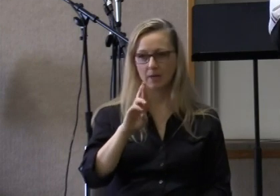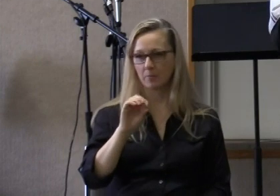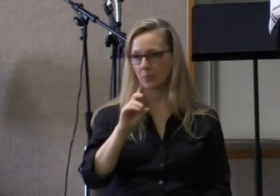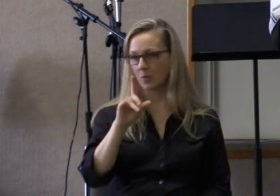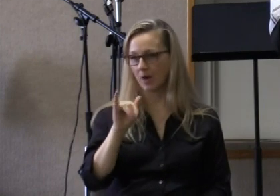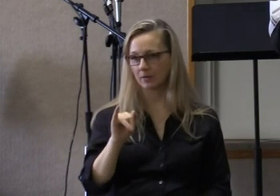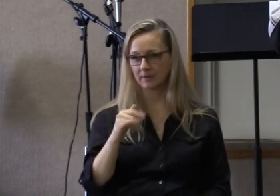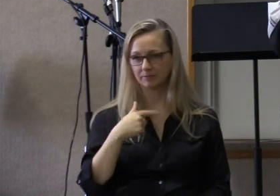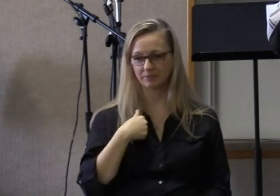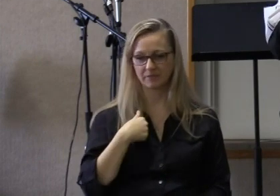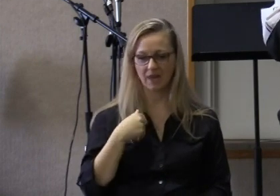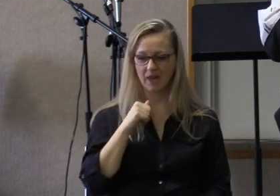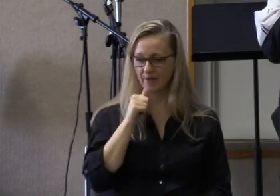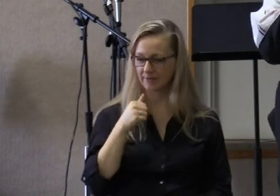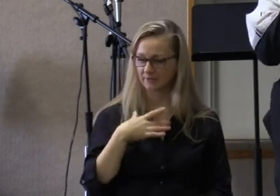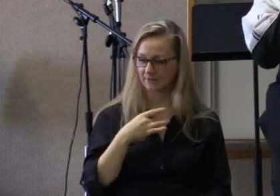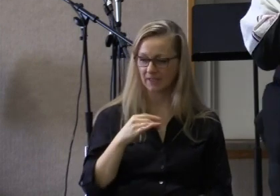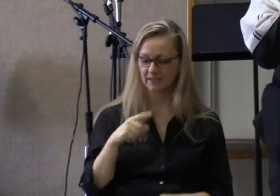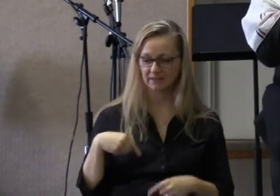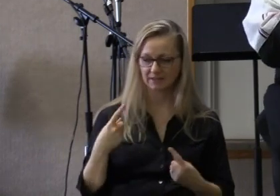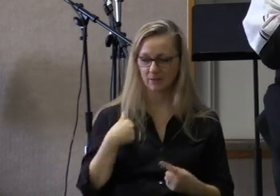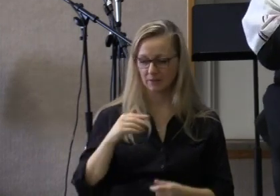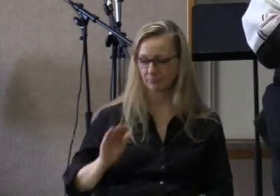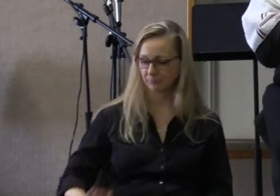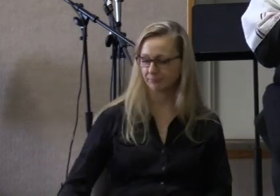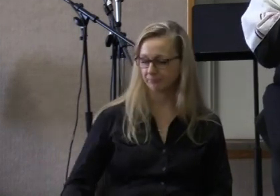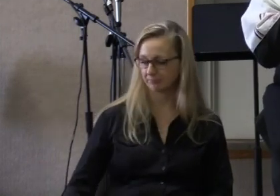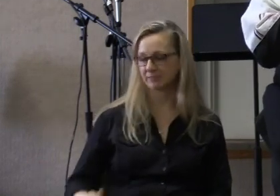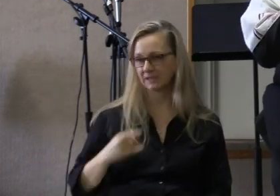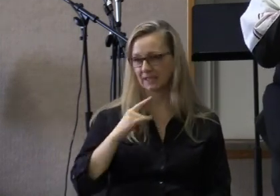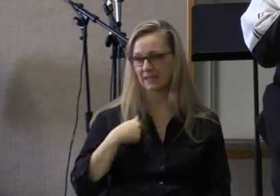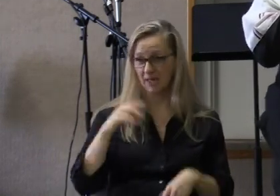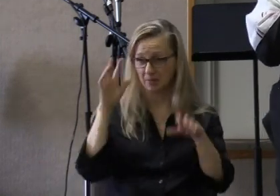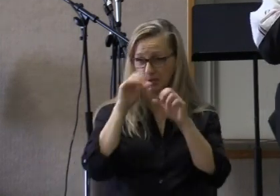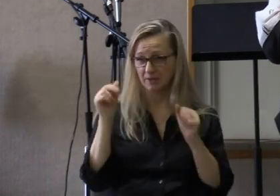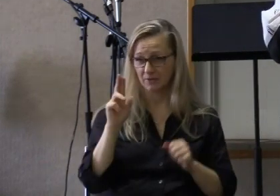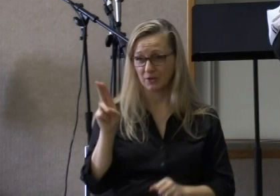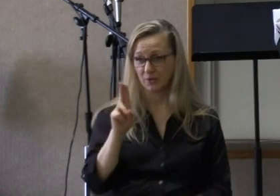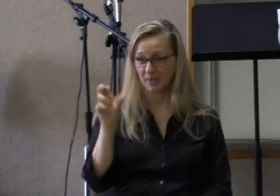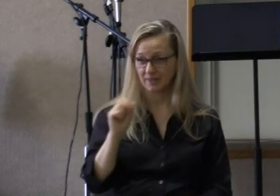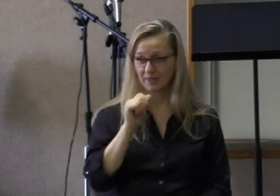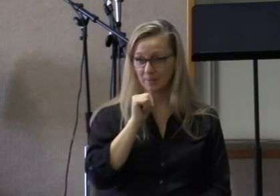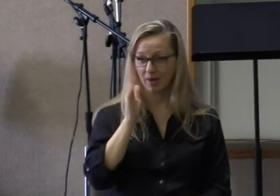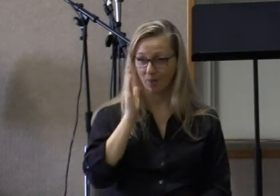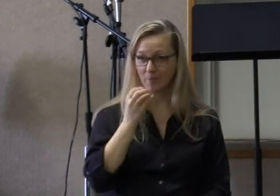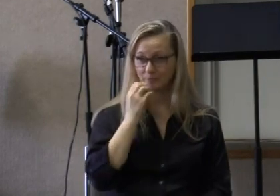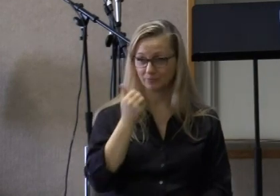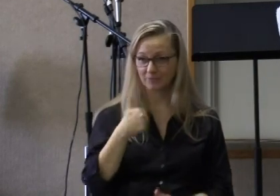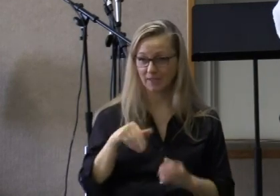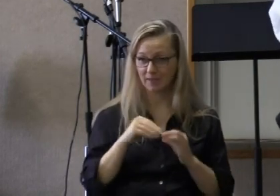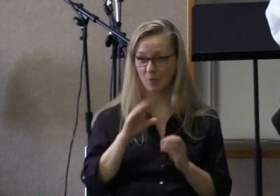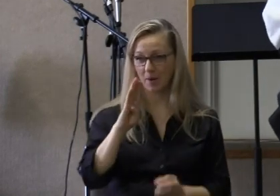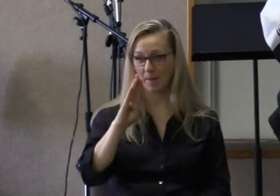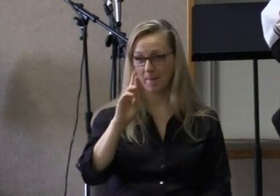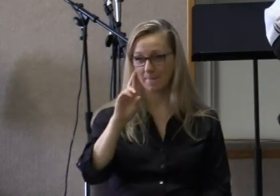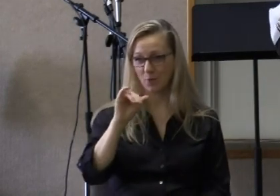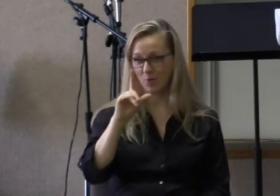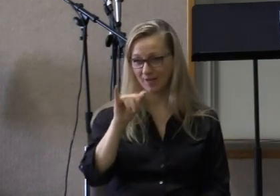it since I was a little kid, and my mother made me eat it, and I'm president of the United States, and I'm not going to eat any more